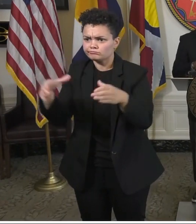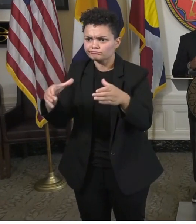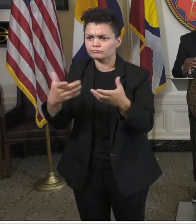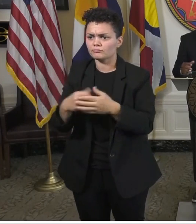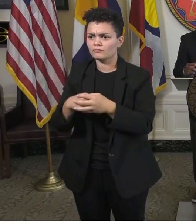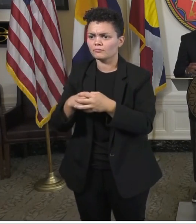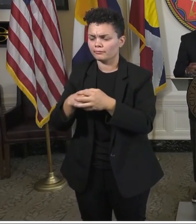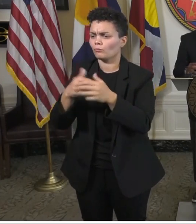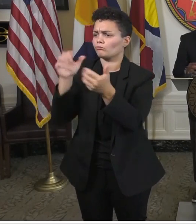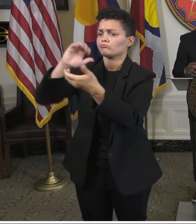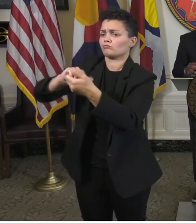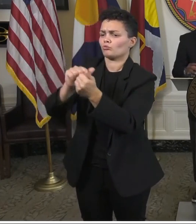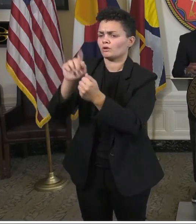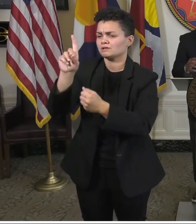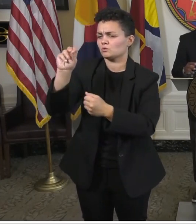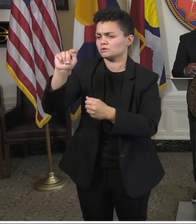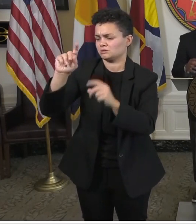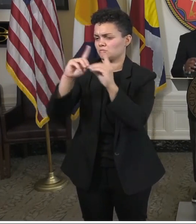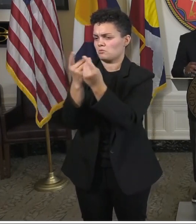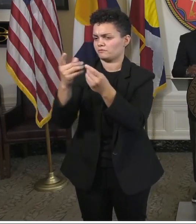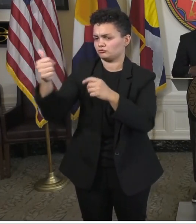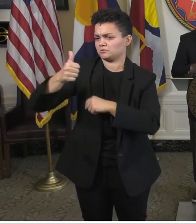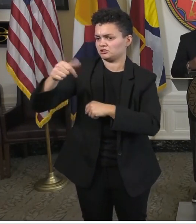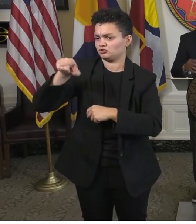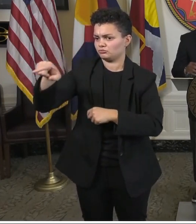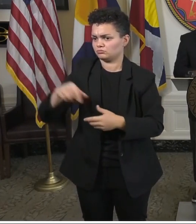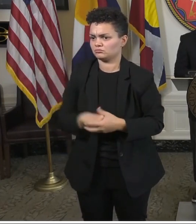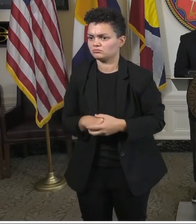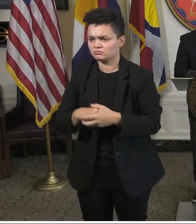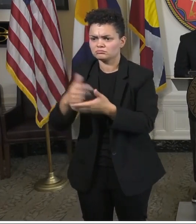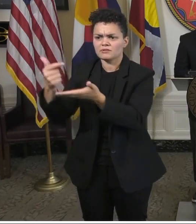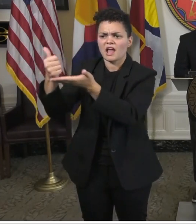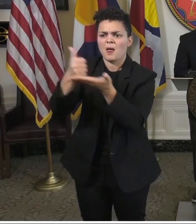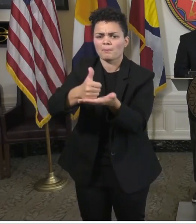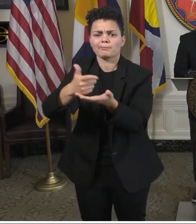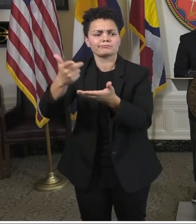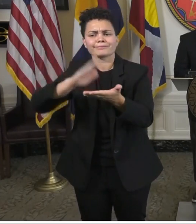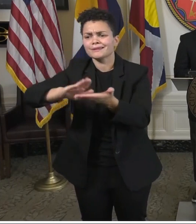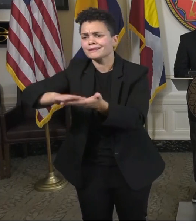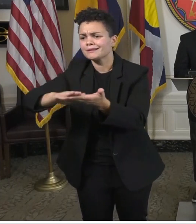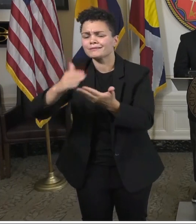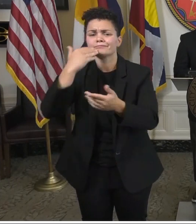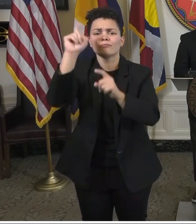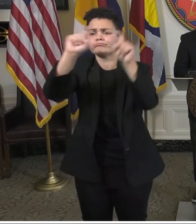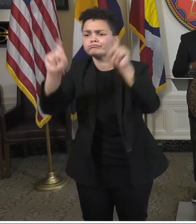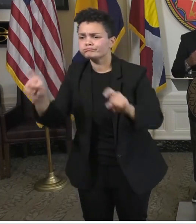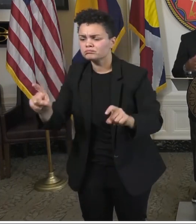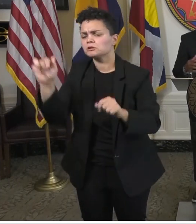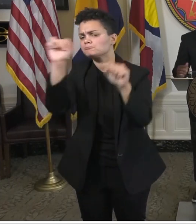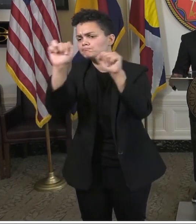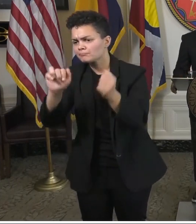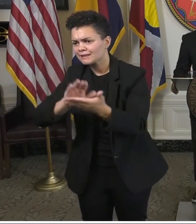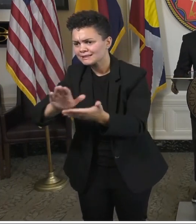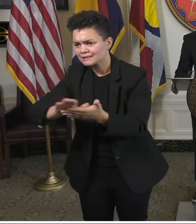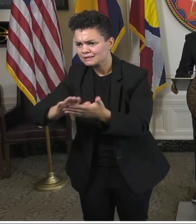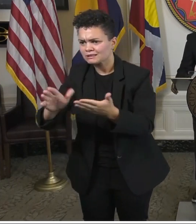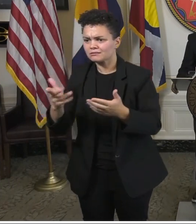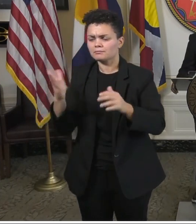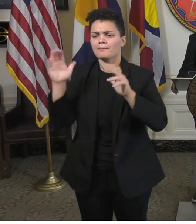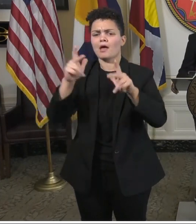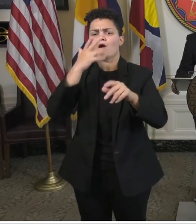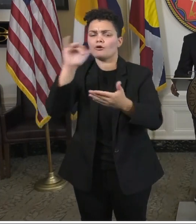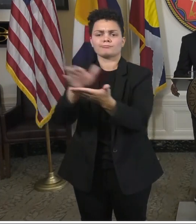that are working hard to clean up graffiti and to make sure we stay steady on our pathway back to restoring this city to the